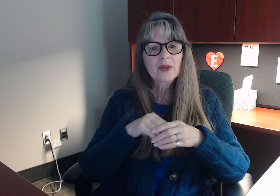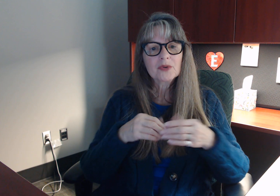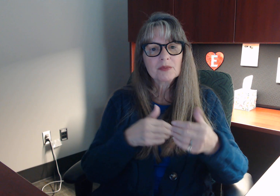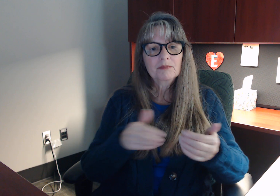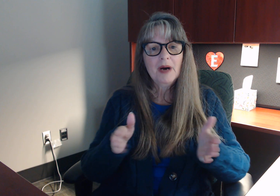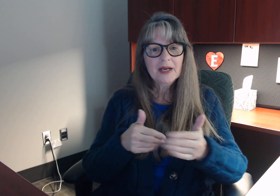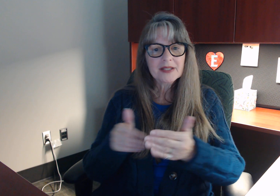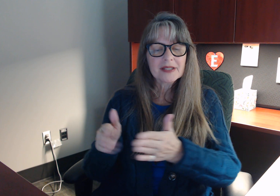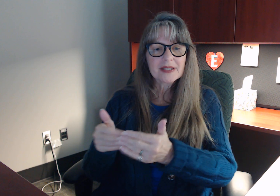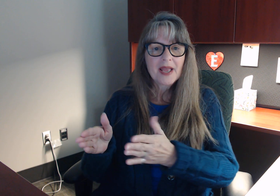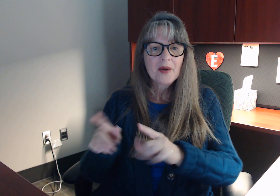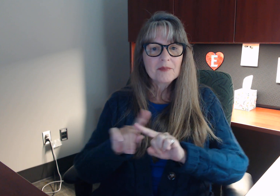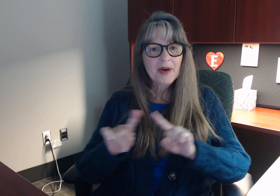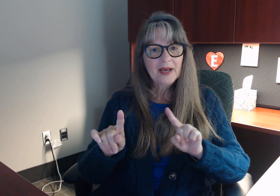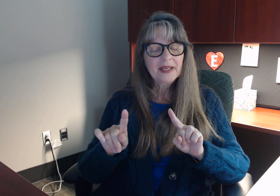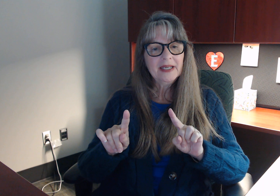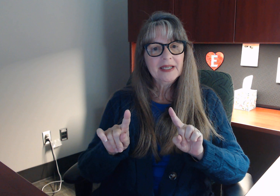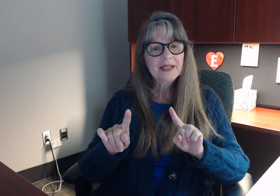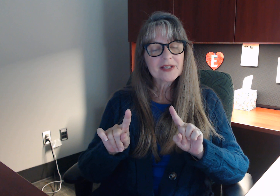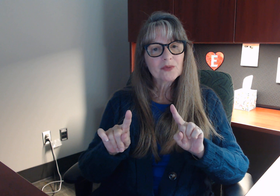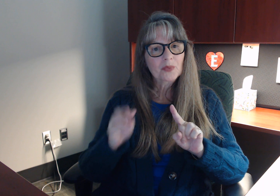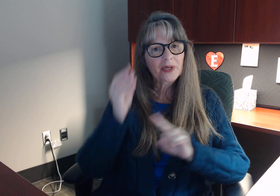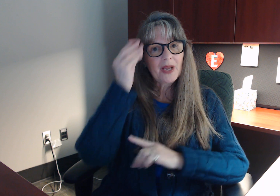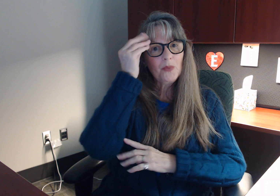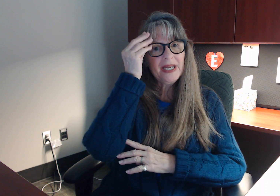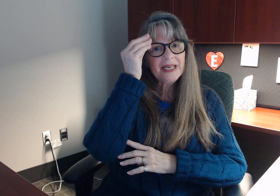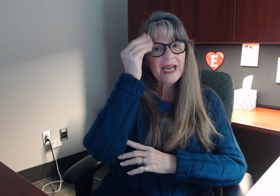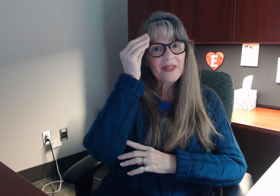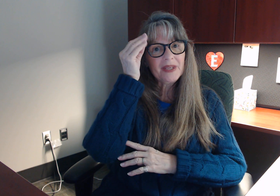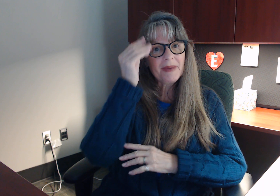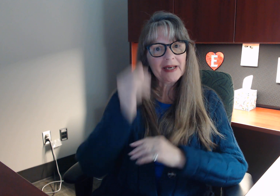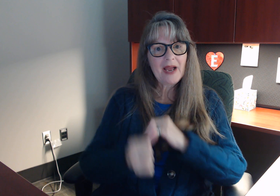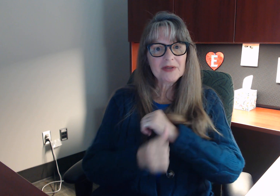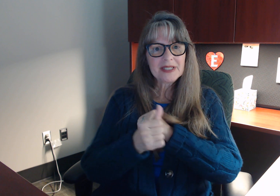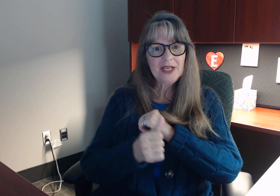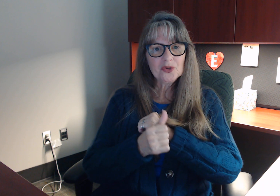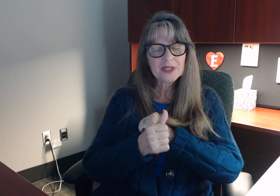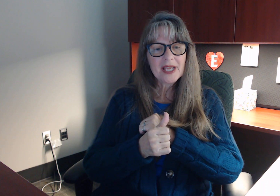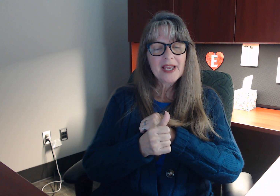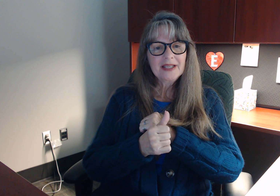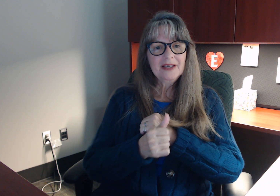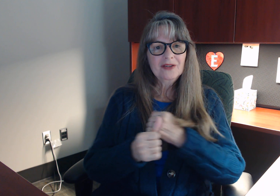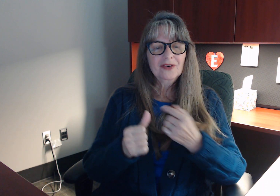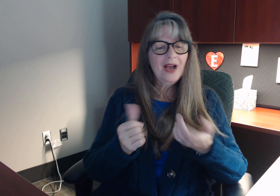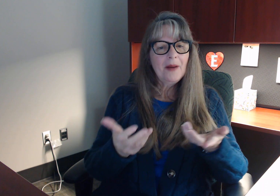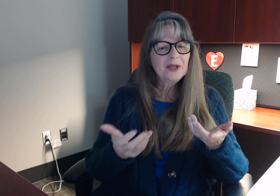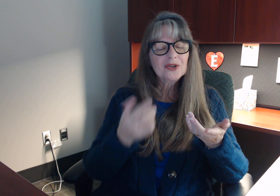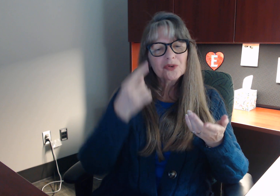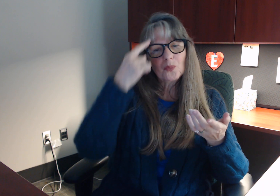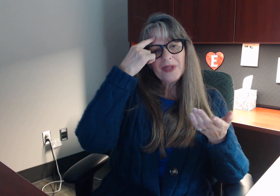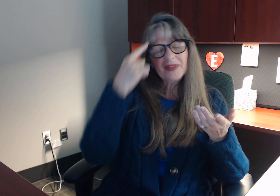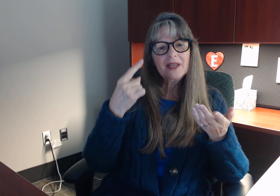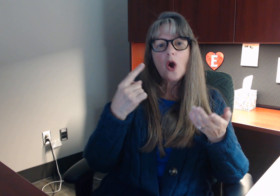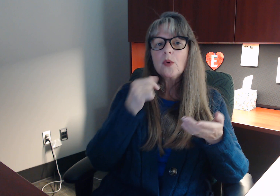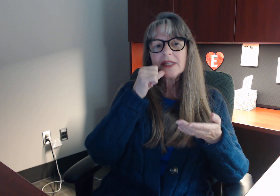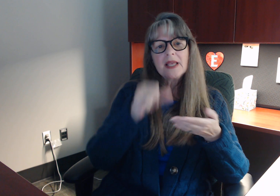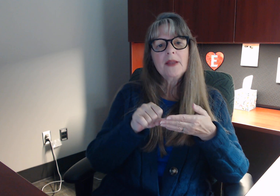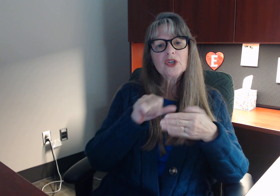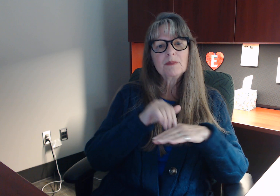those boxes. But it is, we need to kind of think about it, how it's dangerous. Because we think, oh, it's just